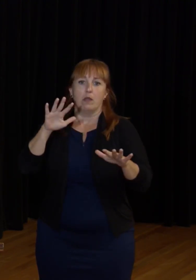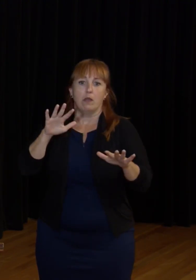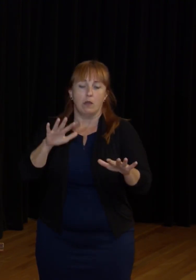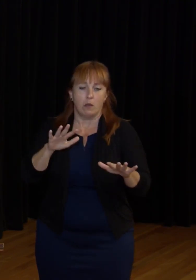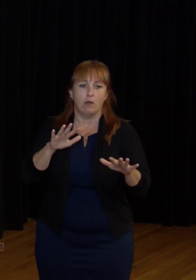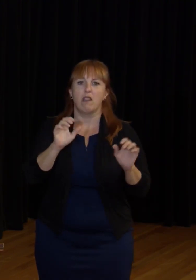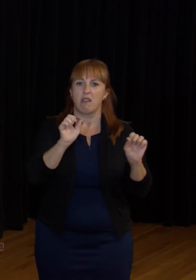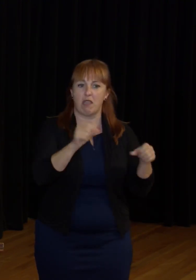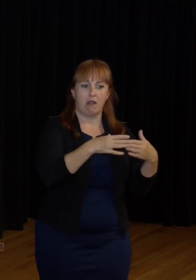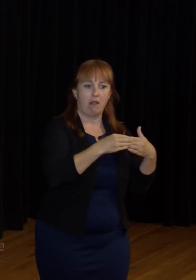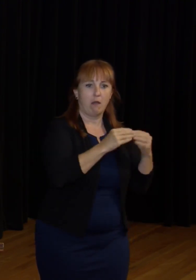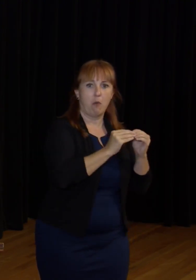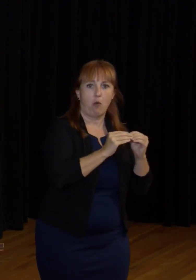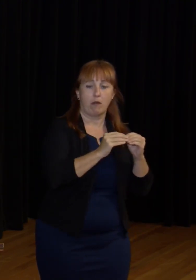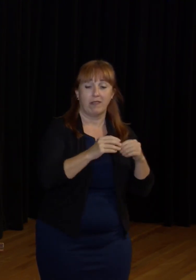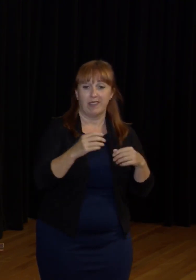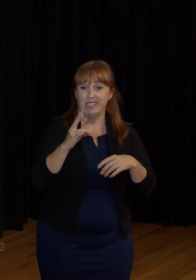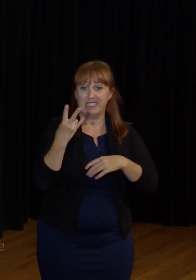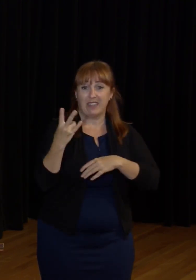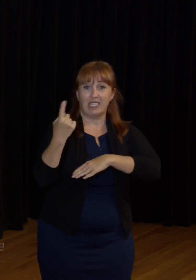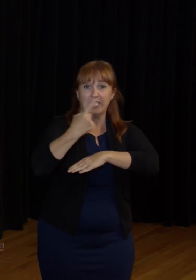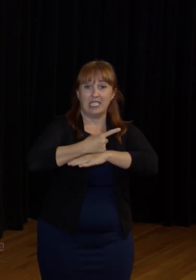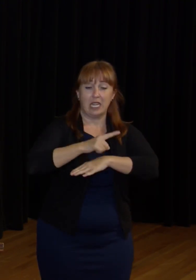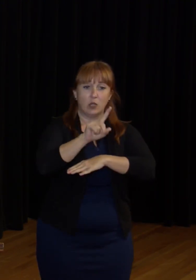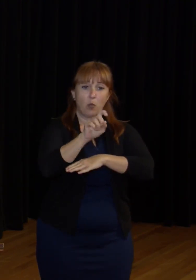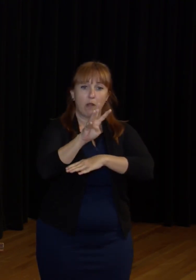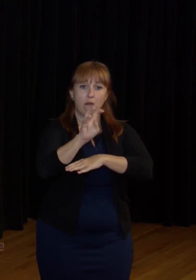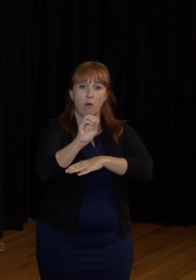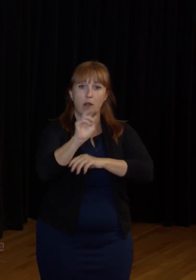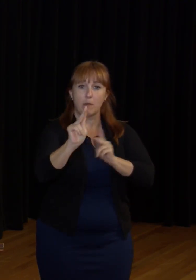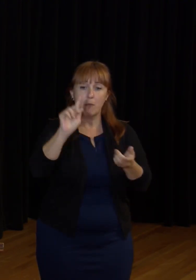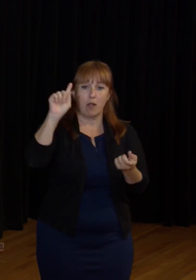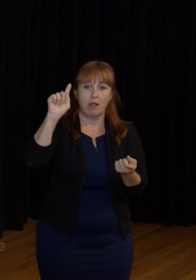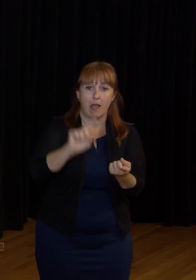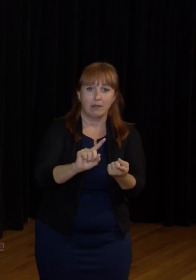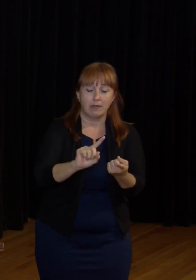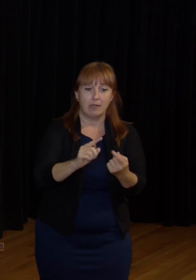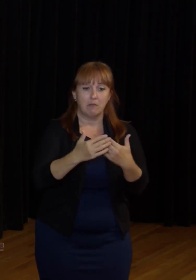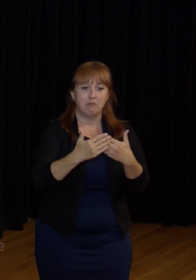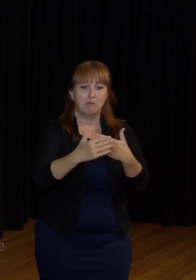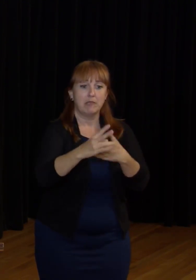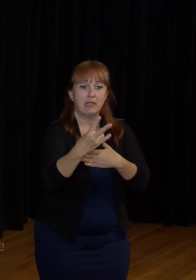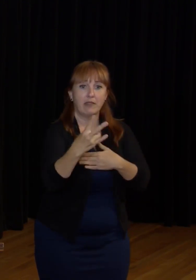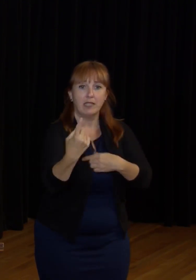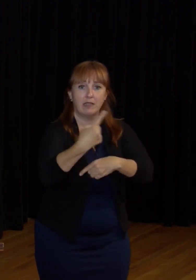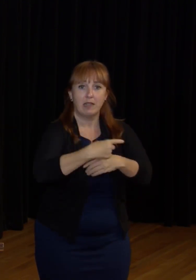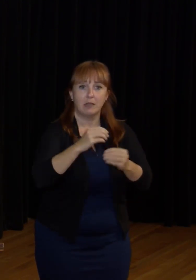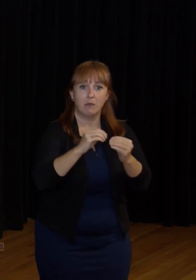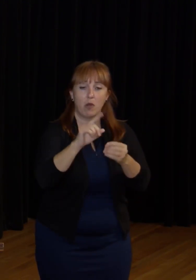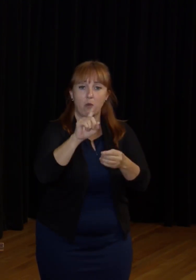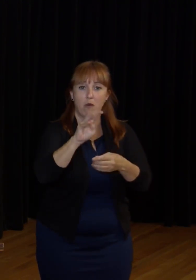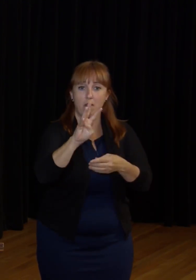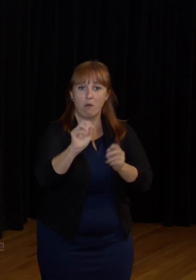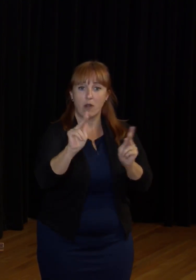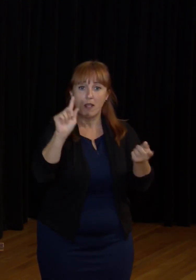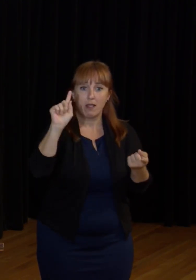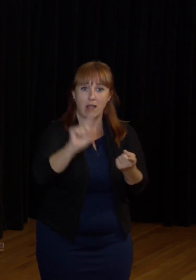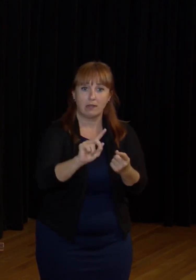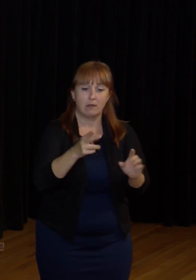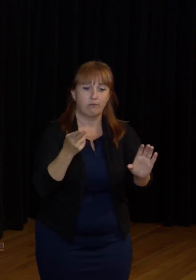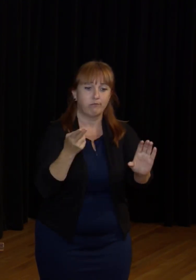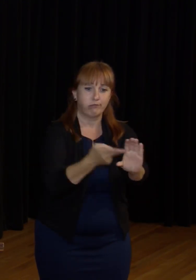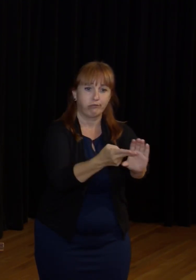lowered it by 140 in 17 days. If some 17 days from now we've lowered it by another 140, we're headed in the right direction. Our case counts